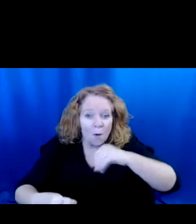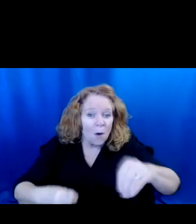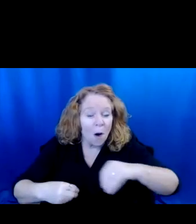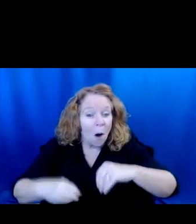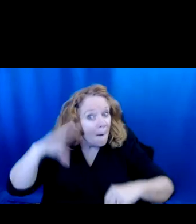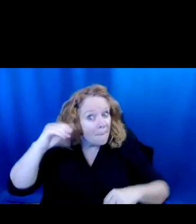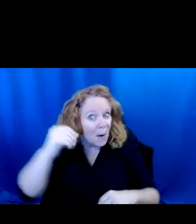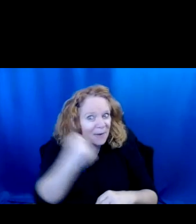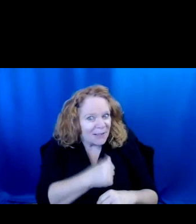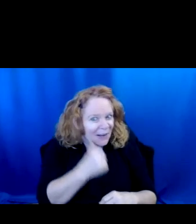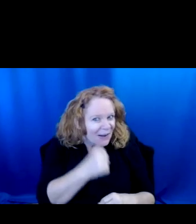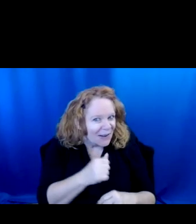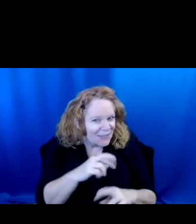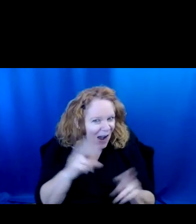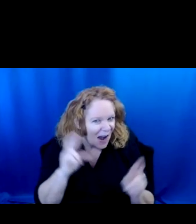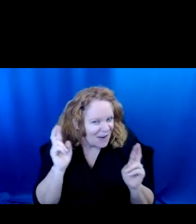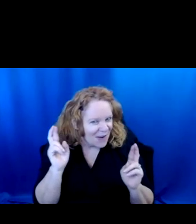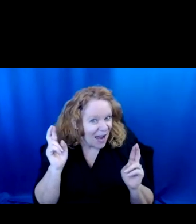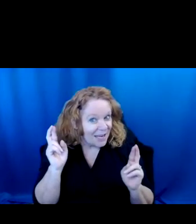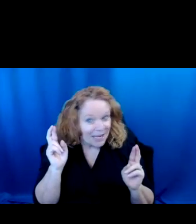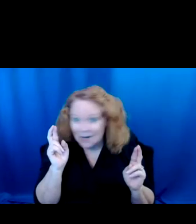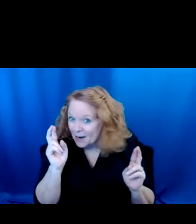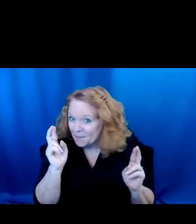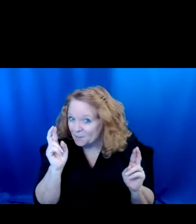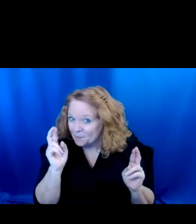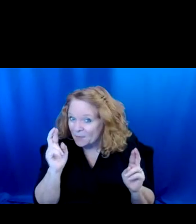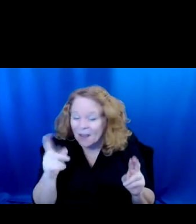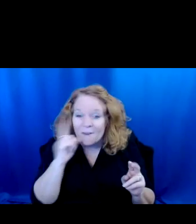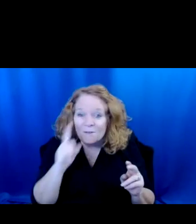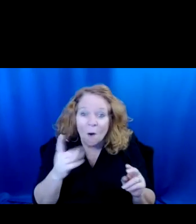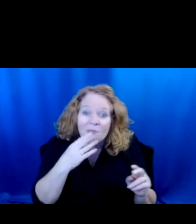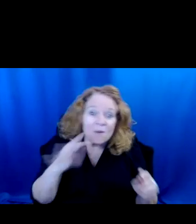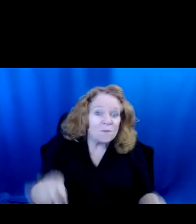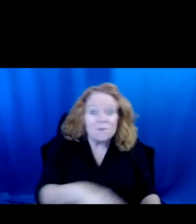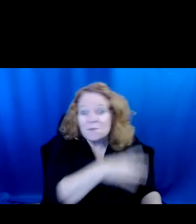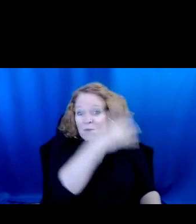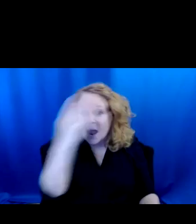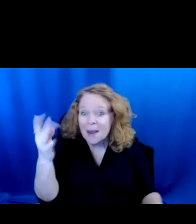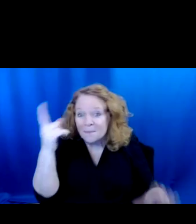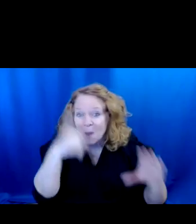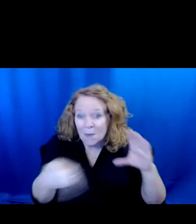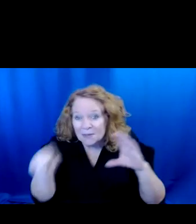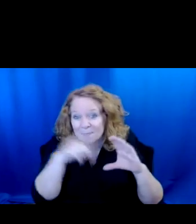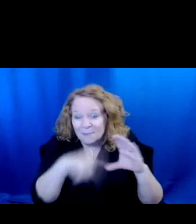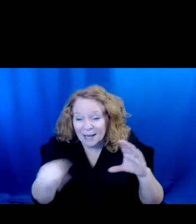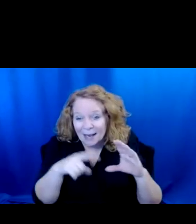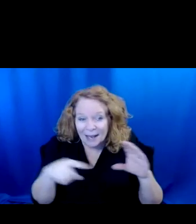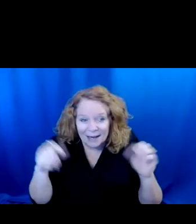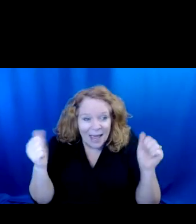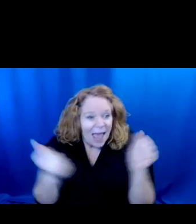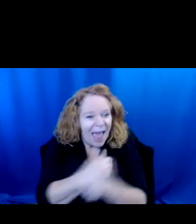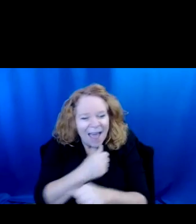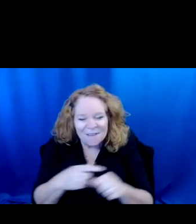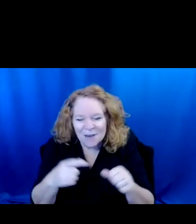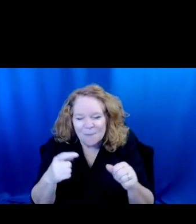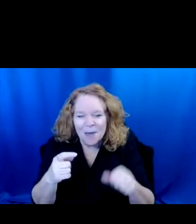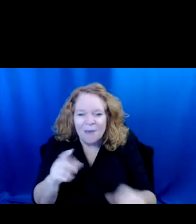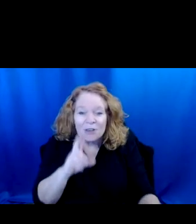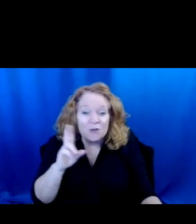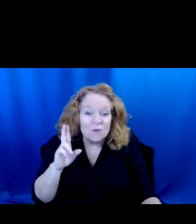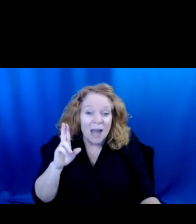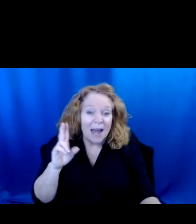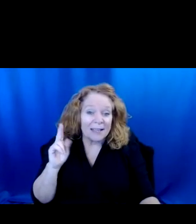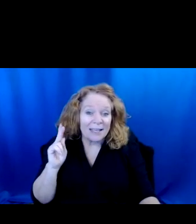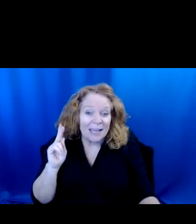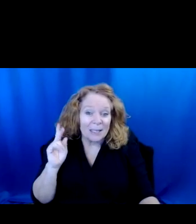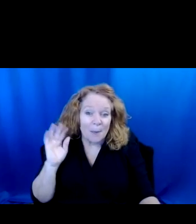Boys and girls, are you ready for Winnie's rainbow spin? Here it comes from the United Kingdom. It's going to